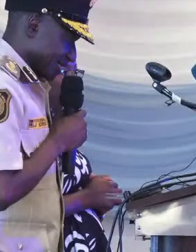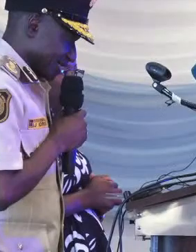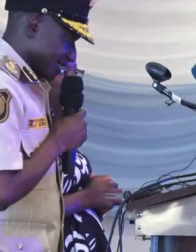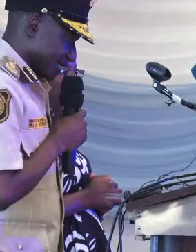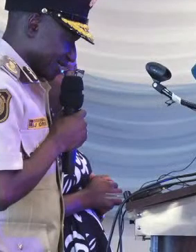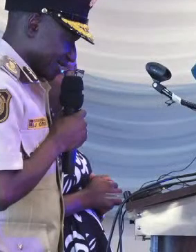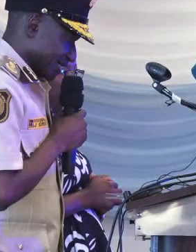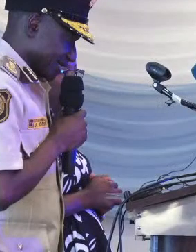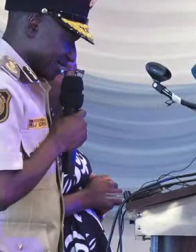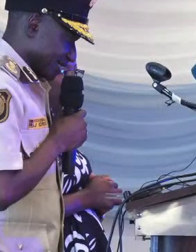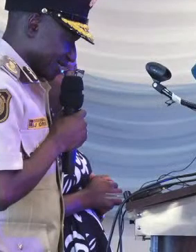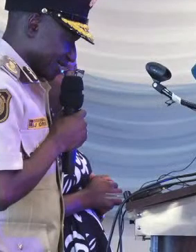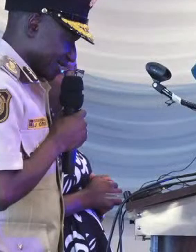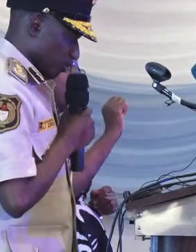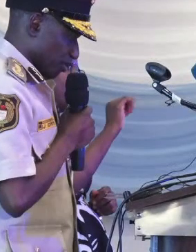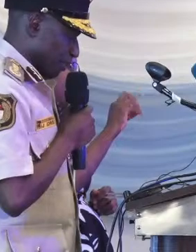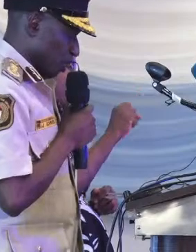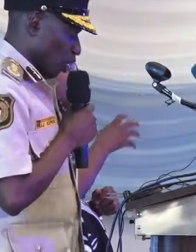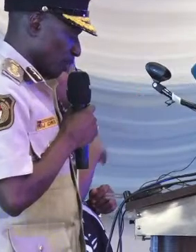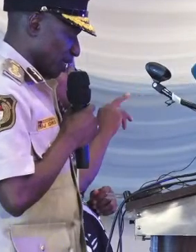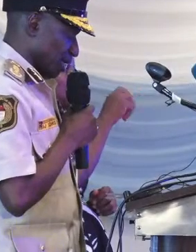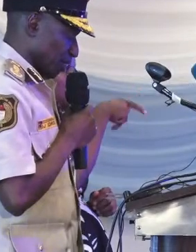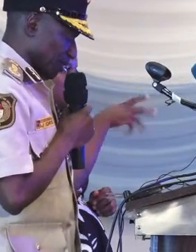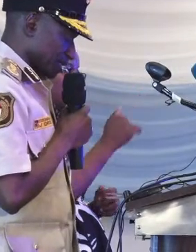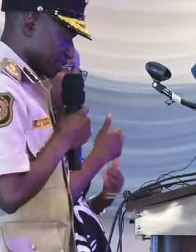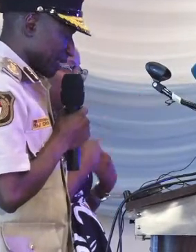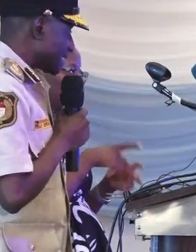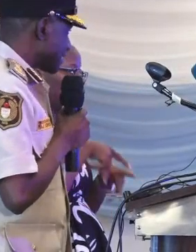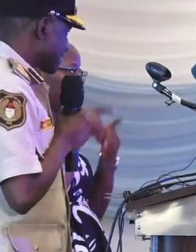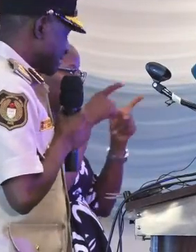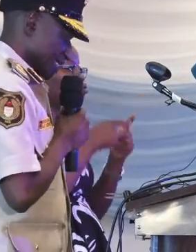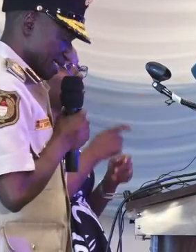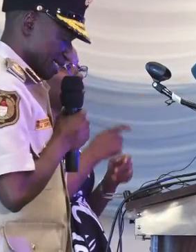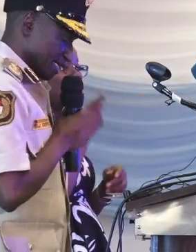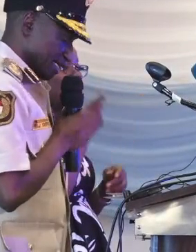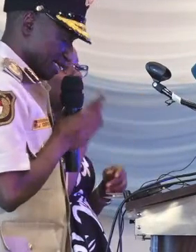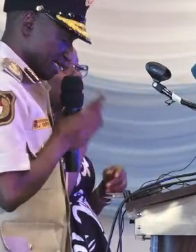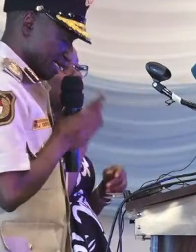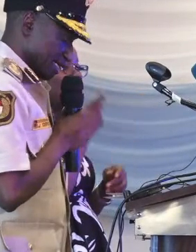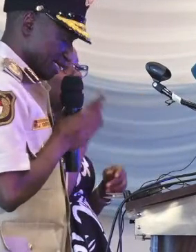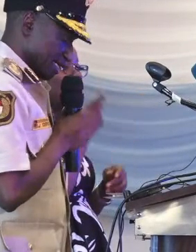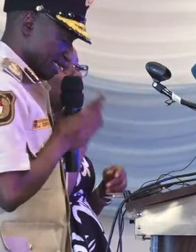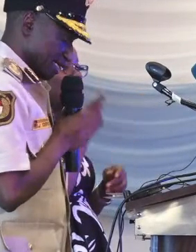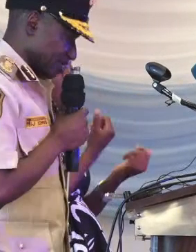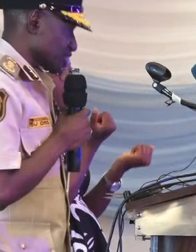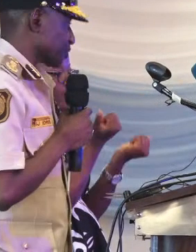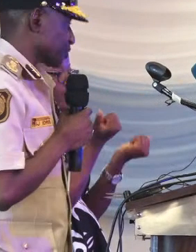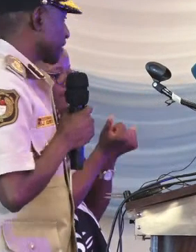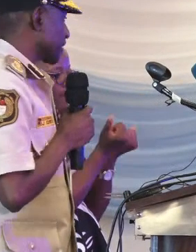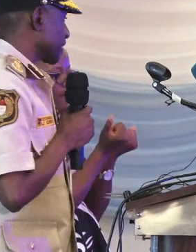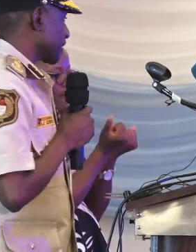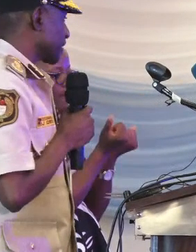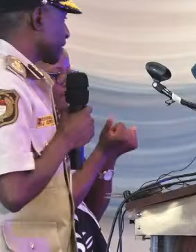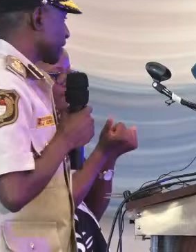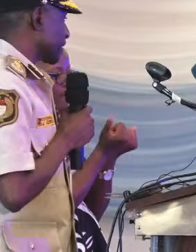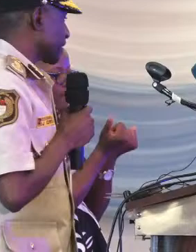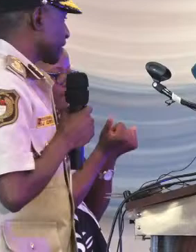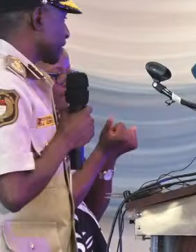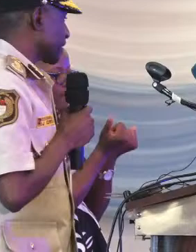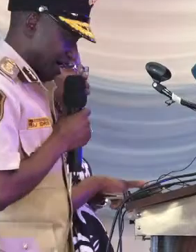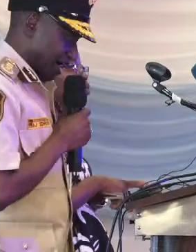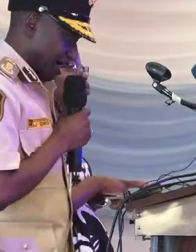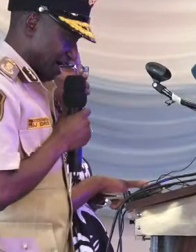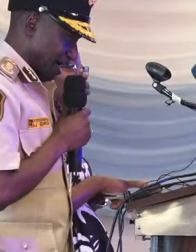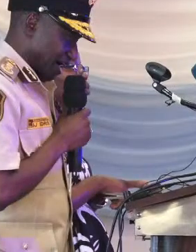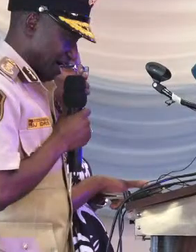NIS and NAPTIP, apart from having common correlated mandate in combating SOM and TIF, respectively, they